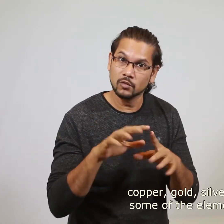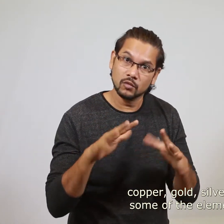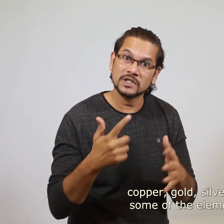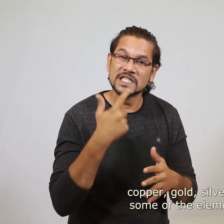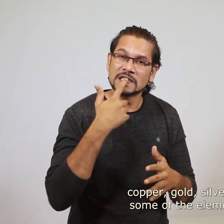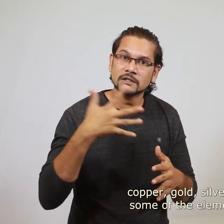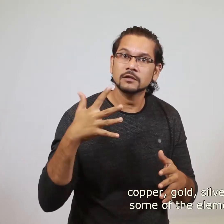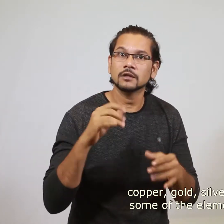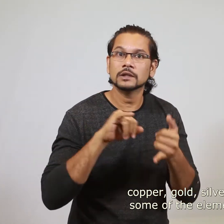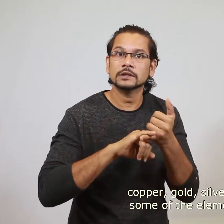silver